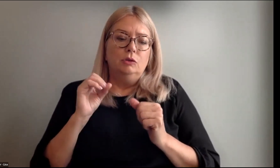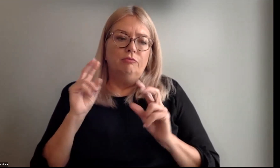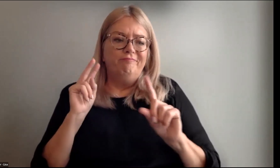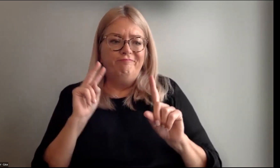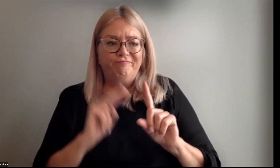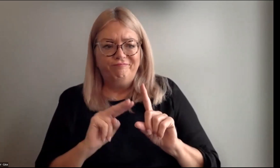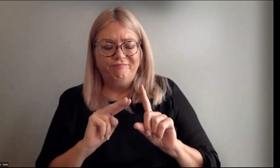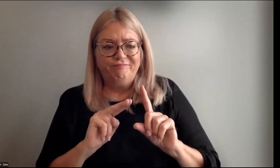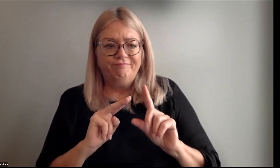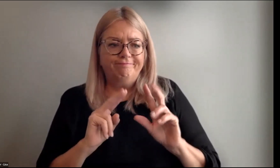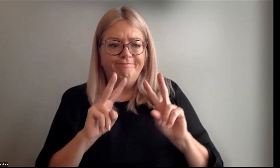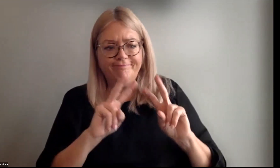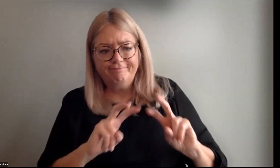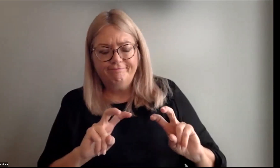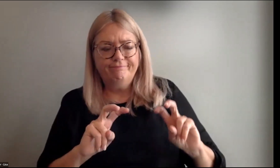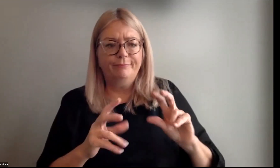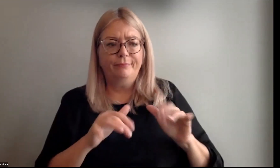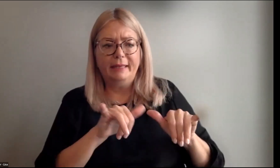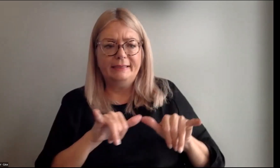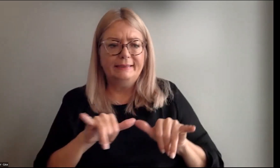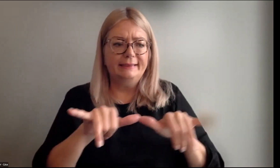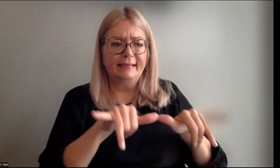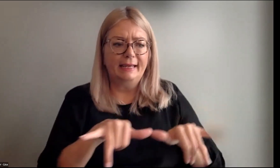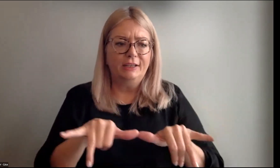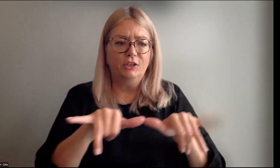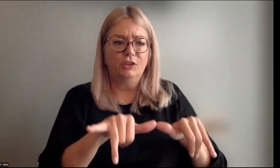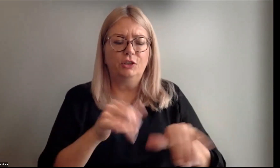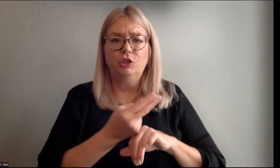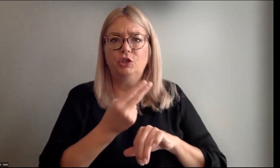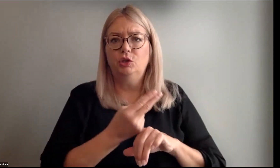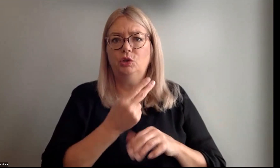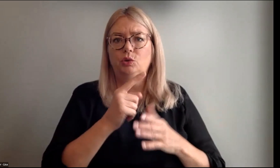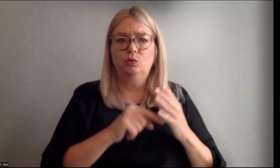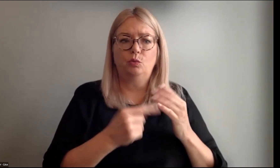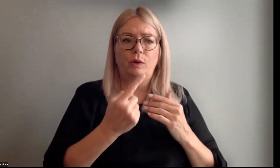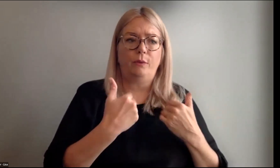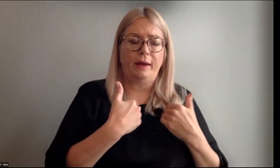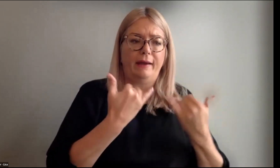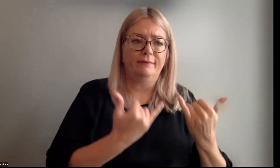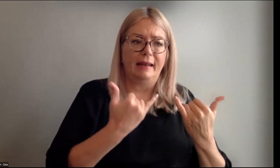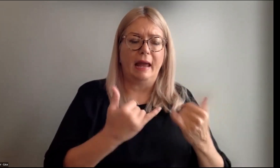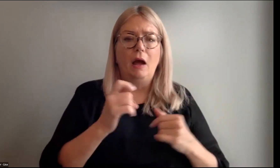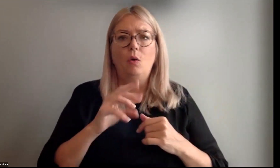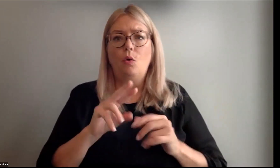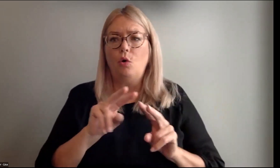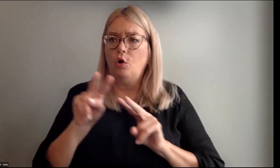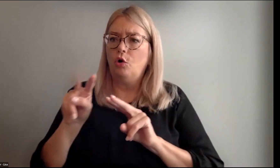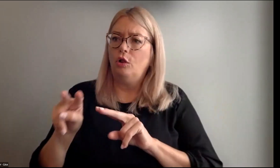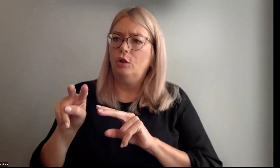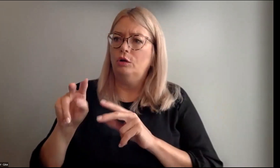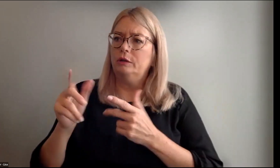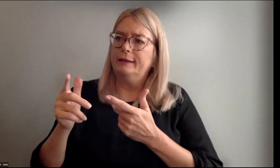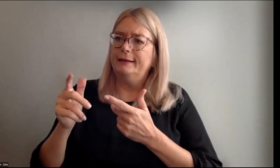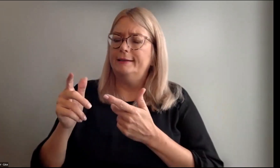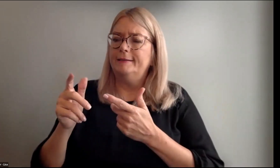sort of a blank standard that we have, either use the standard we have now or a different one that would replace it, not necessarily different standards, but be